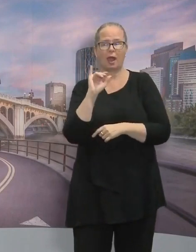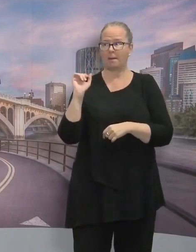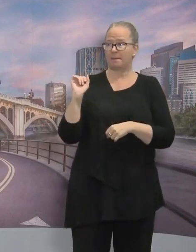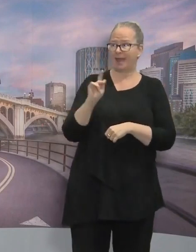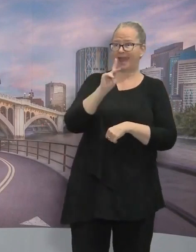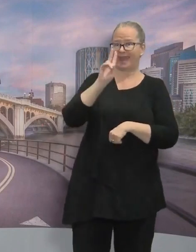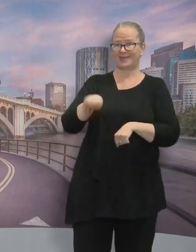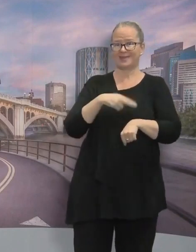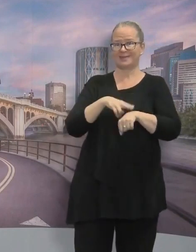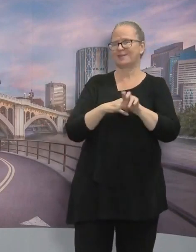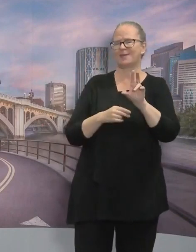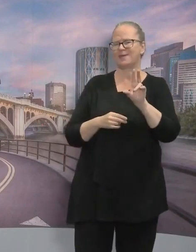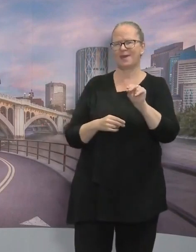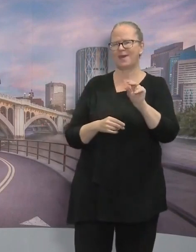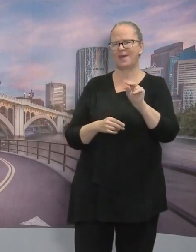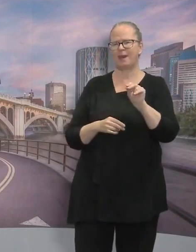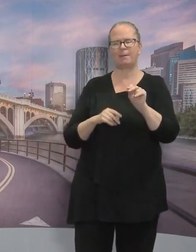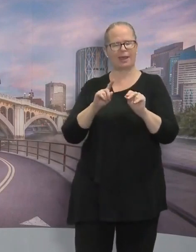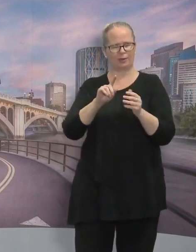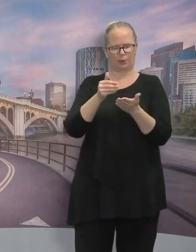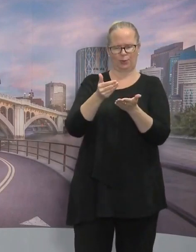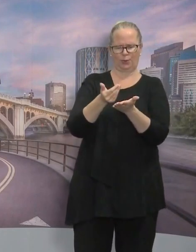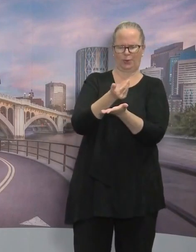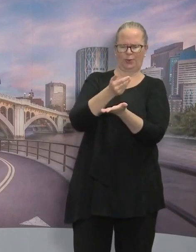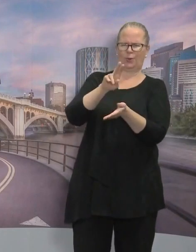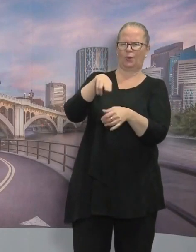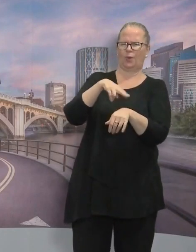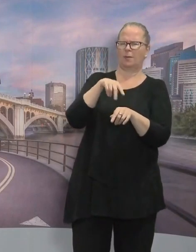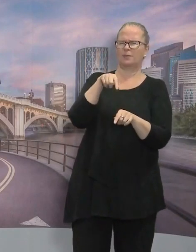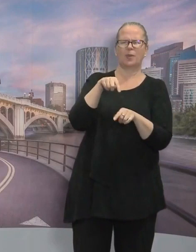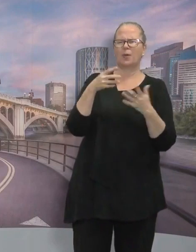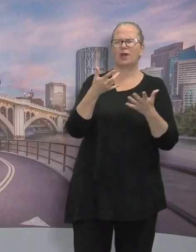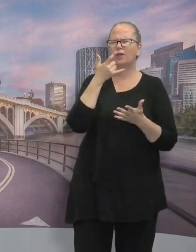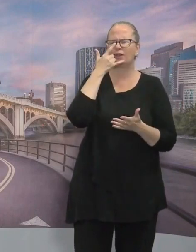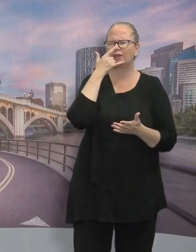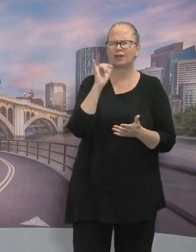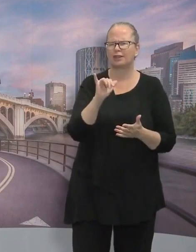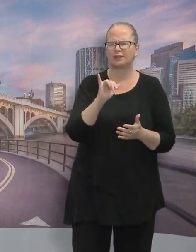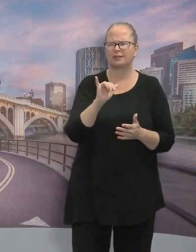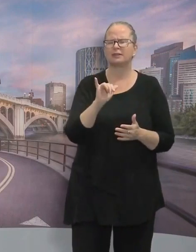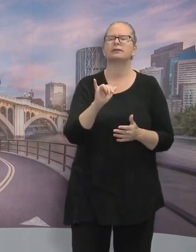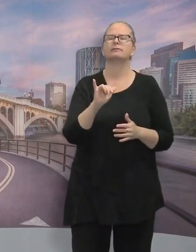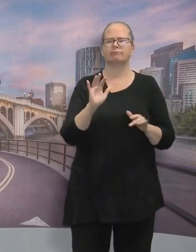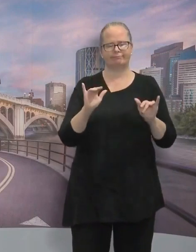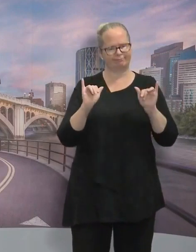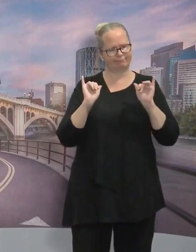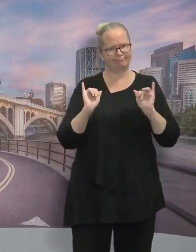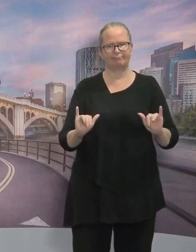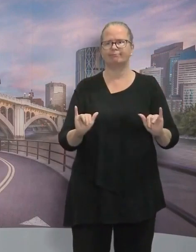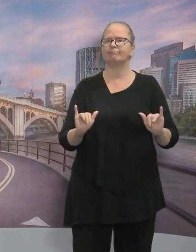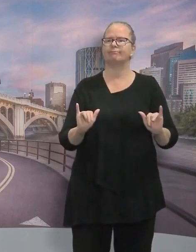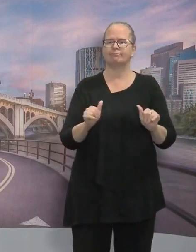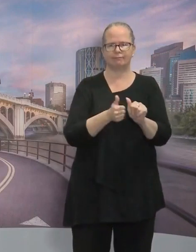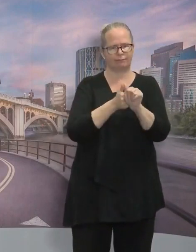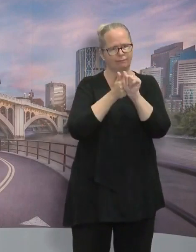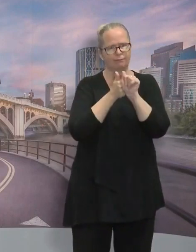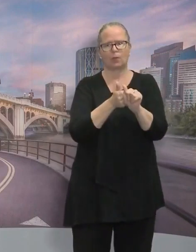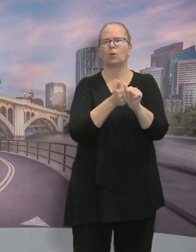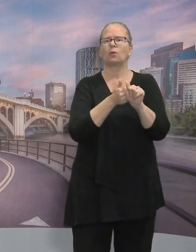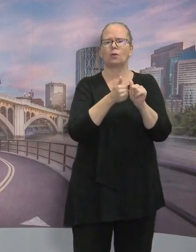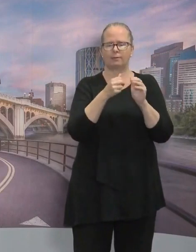new kind of reality where it's really important that every single one of us continue to take all of the actions we can